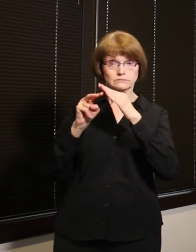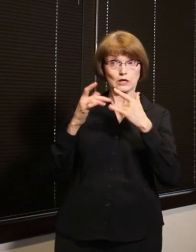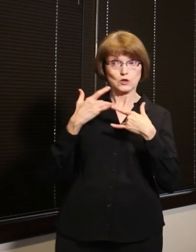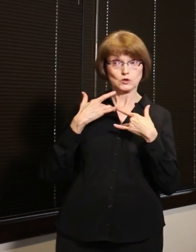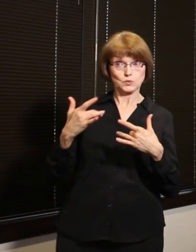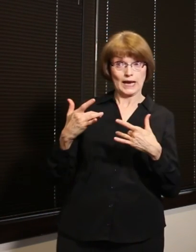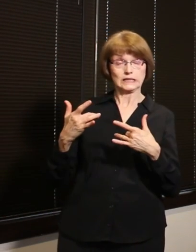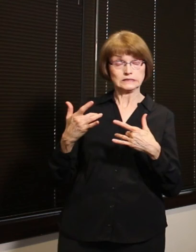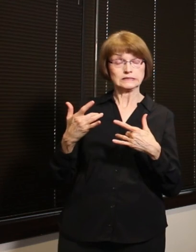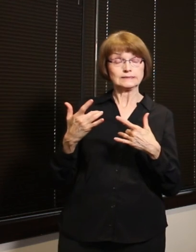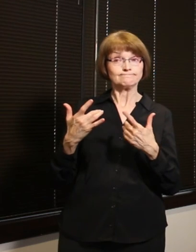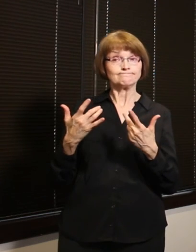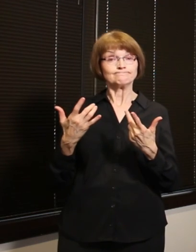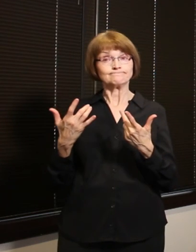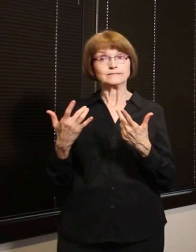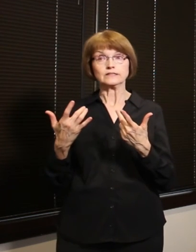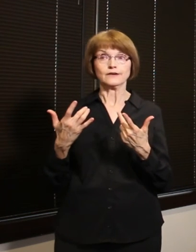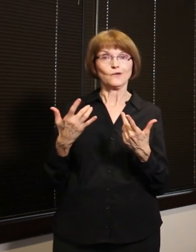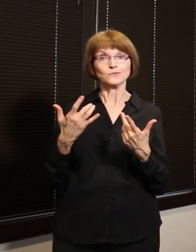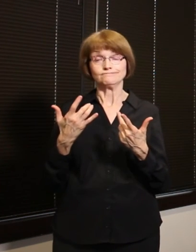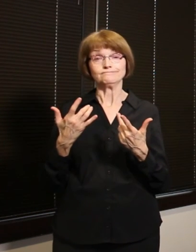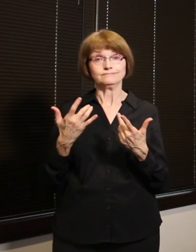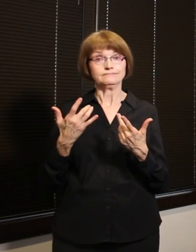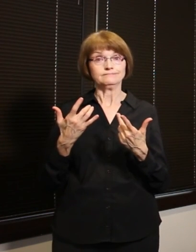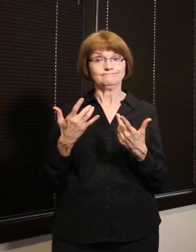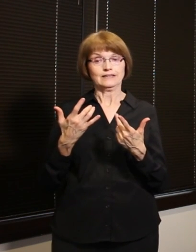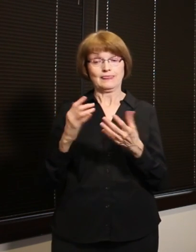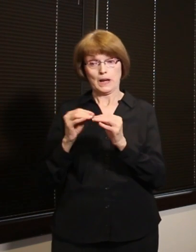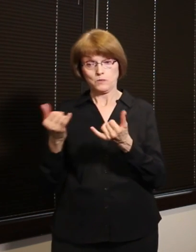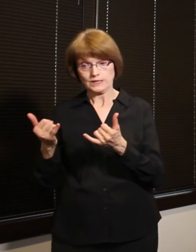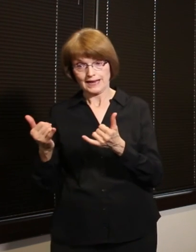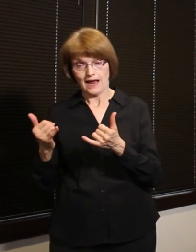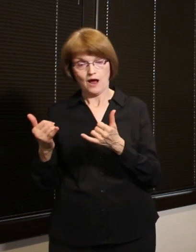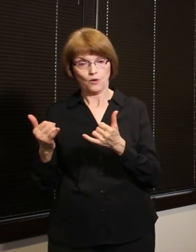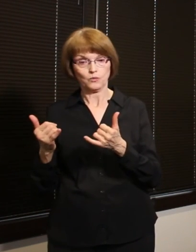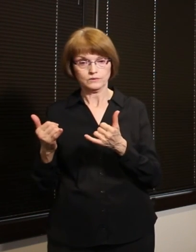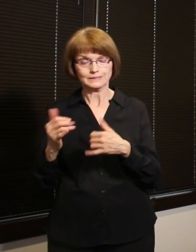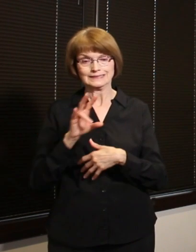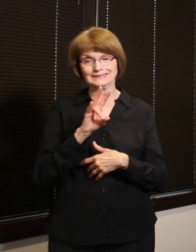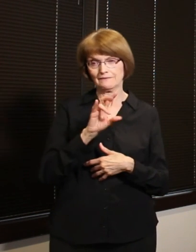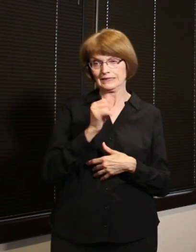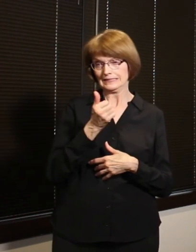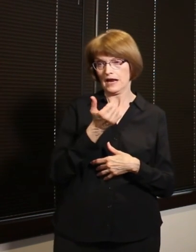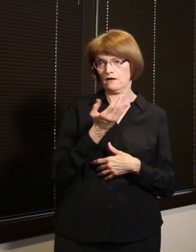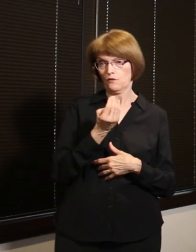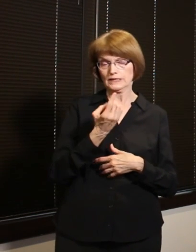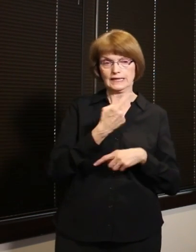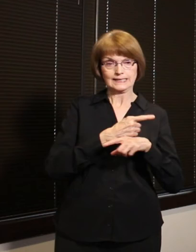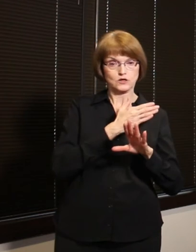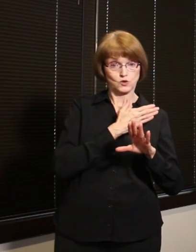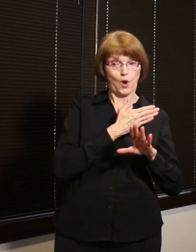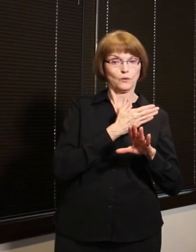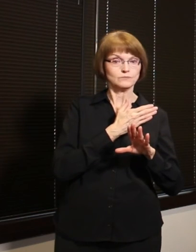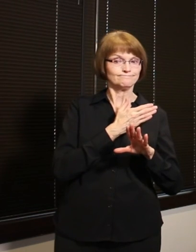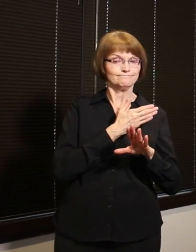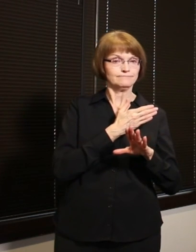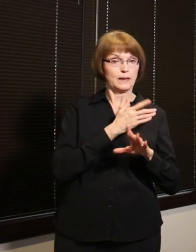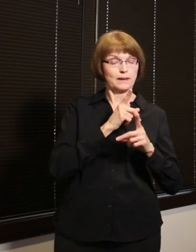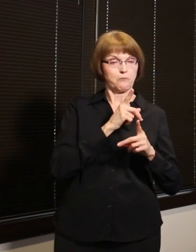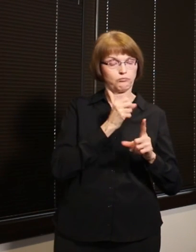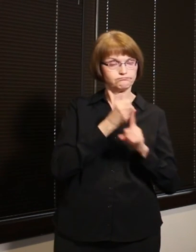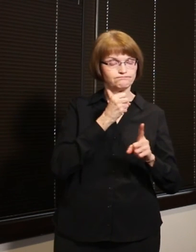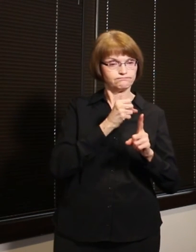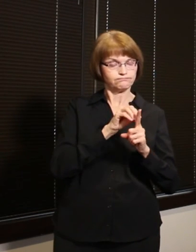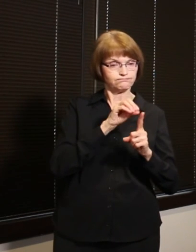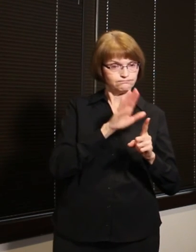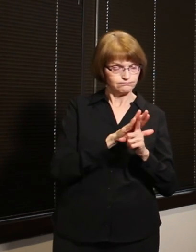infections that happened, 7, 10, 14 days ago, because that's how much time it takes to develop symptoms, get admitted to the hospital, stay in the